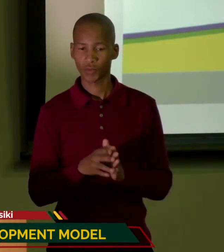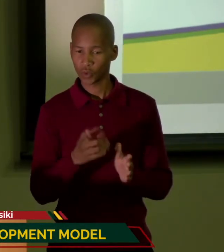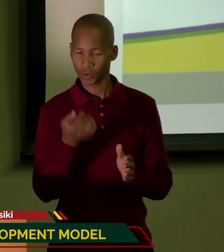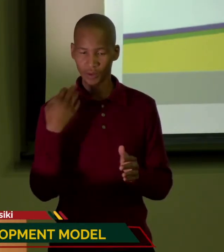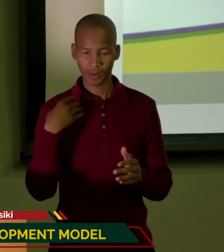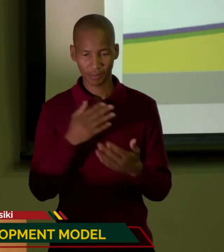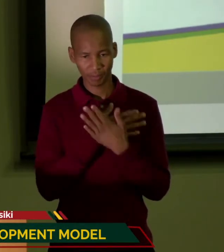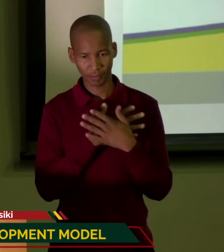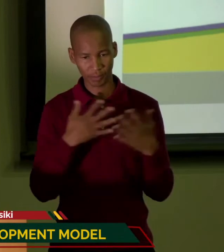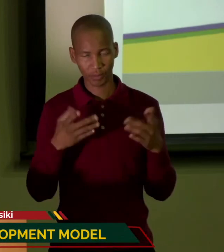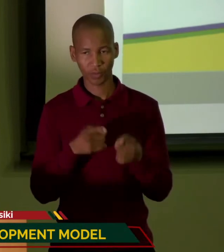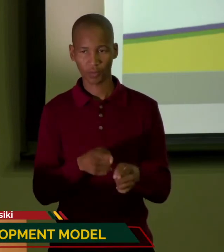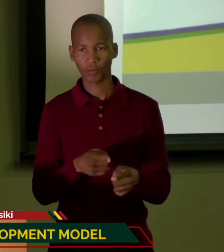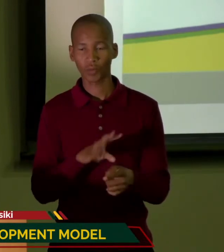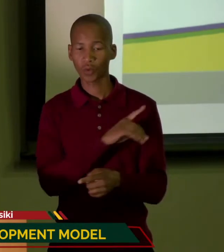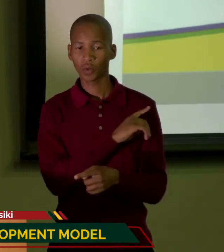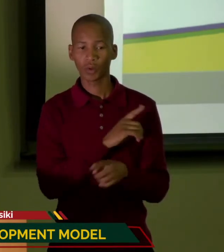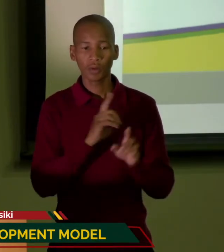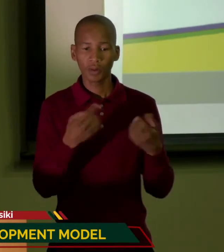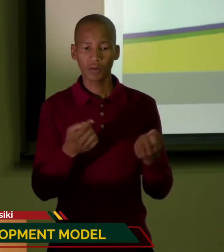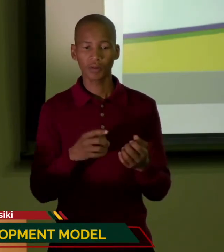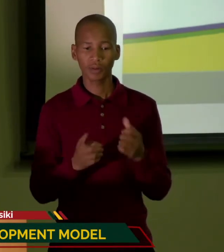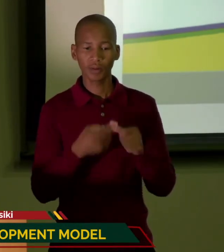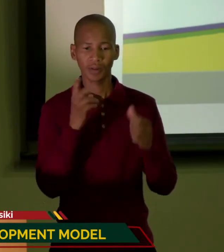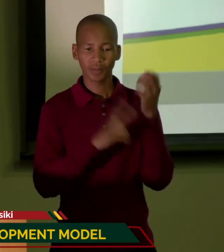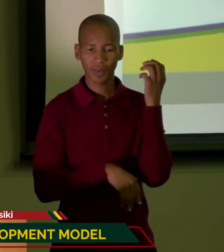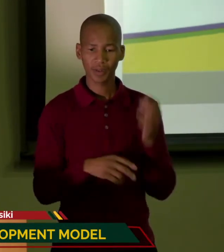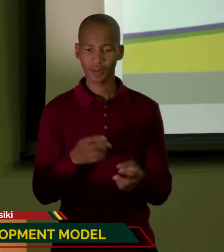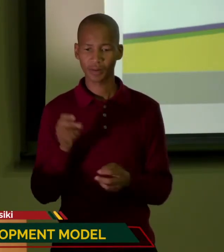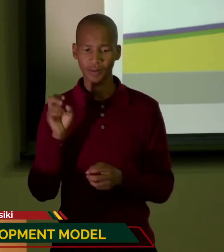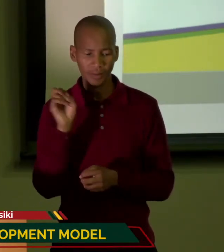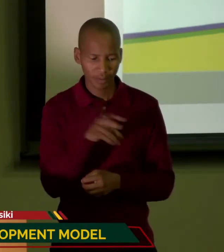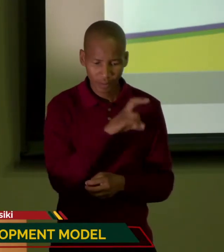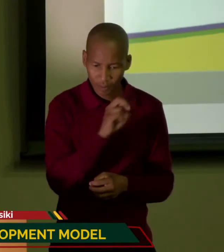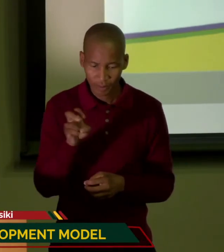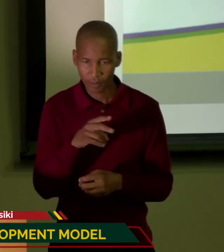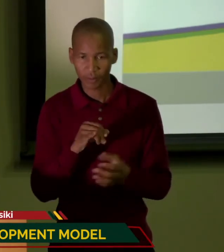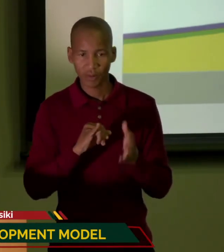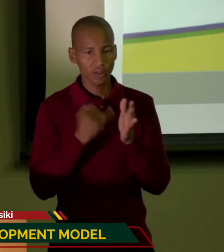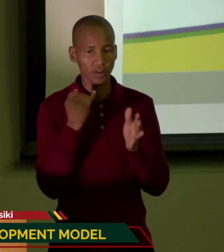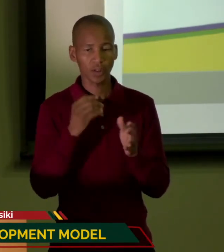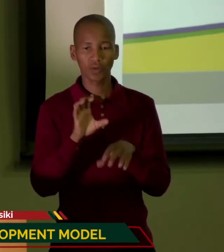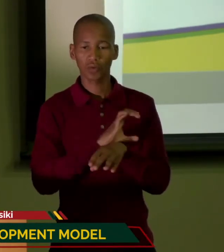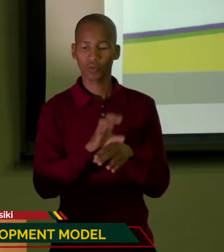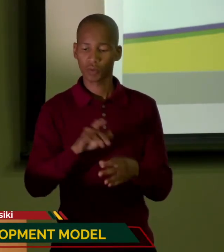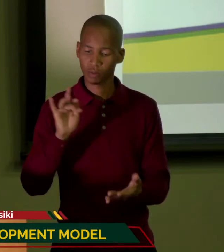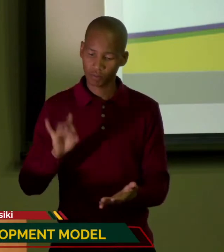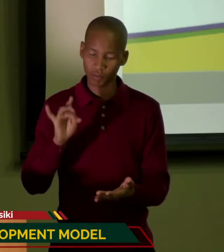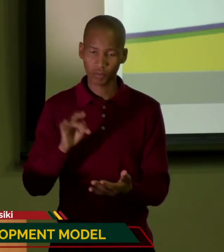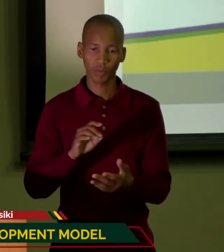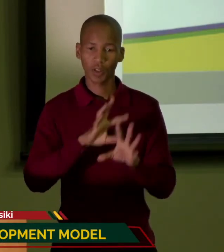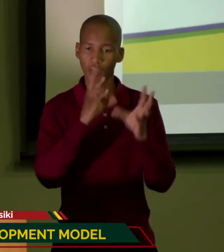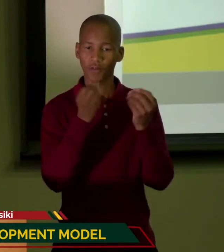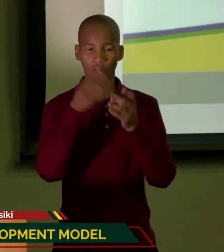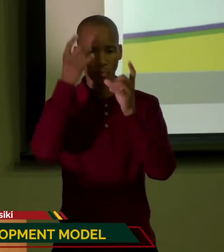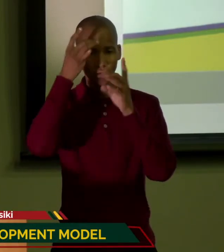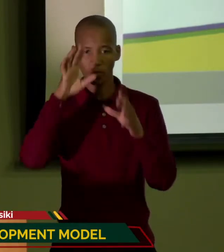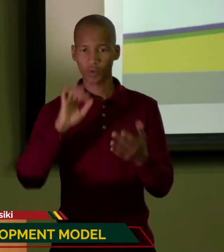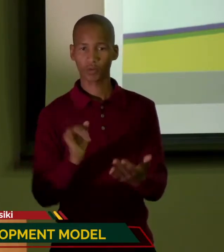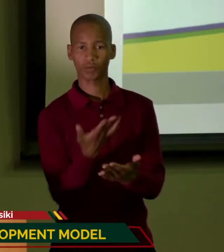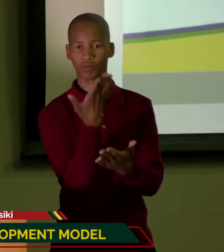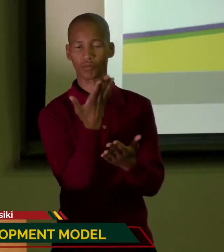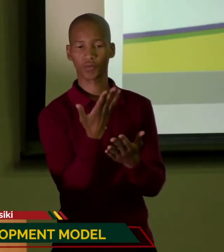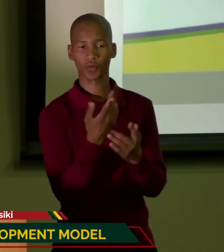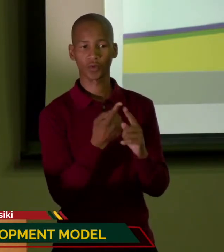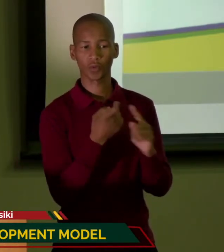kakhulu ngoba awuzube ukhangela it's only a click of a button you get the information of the